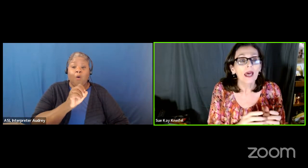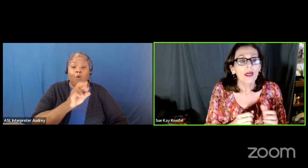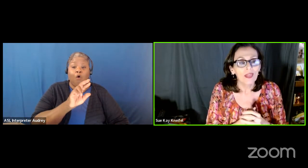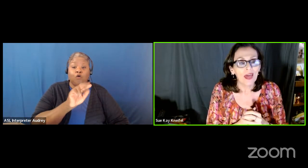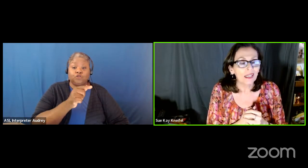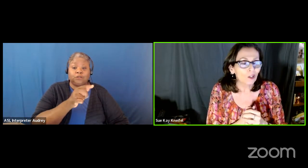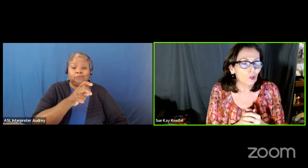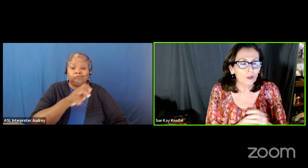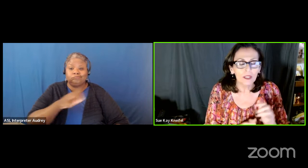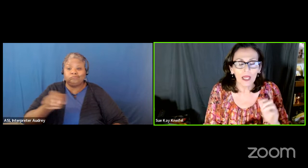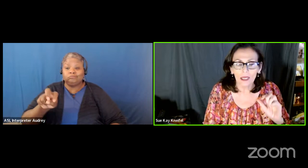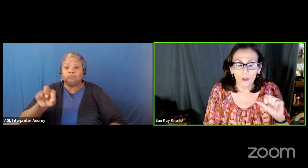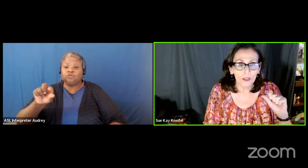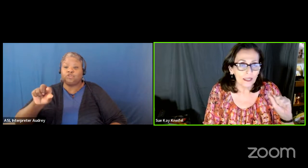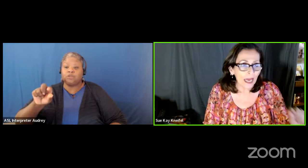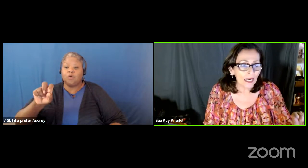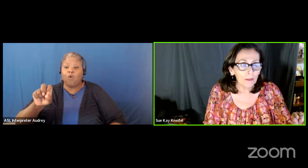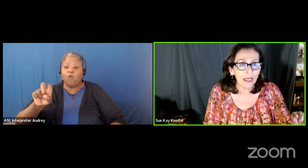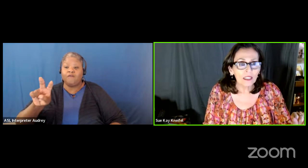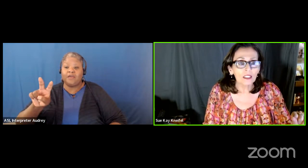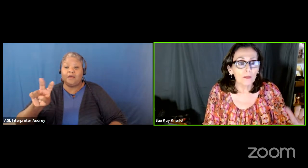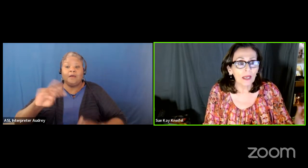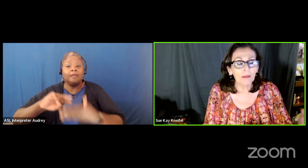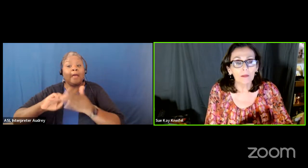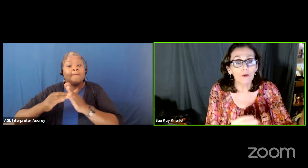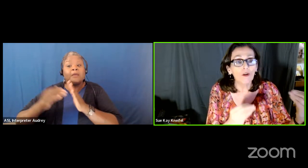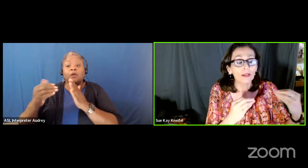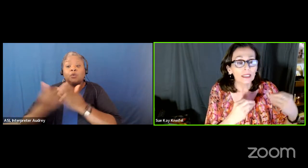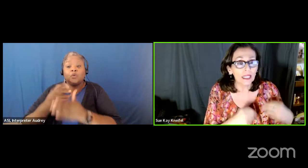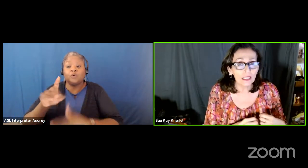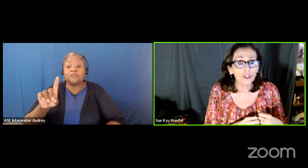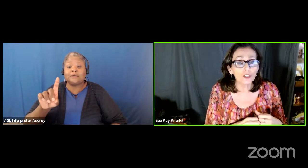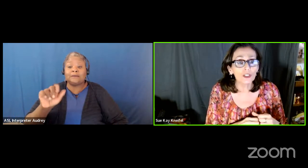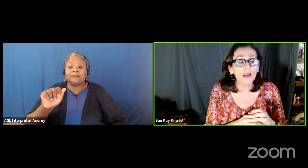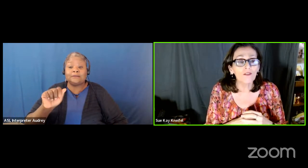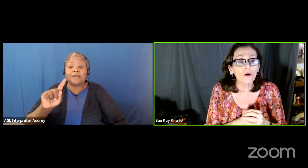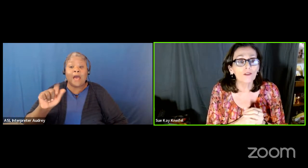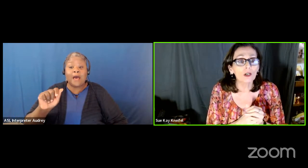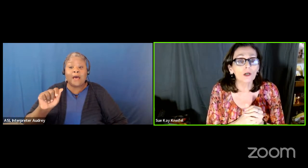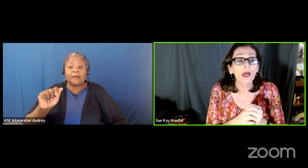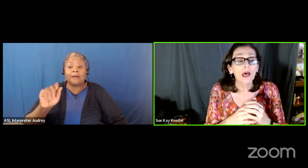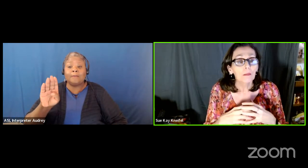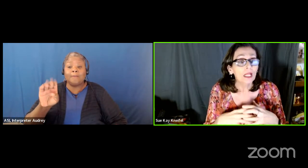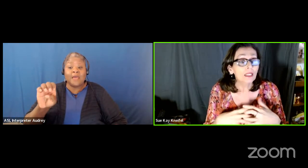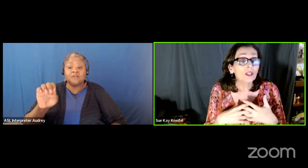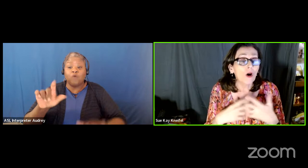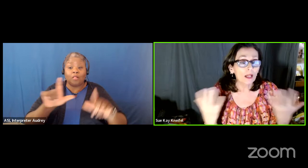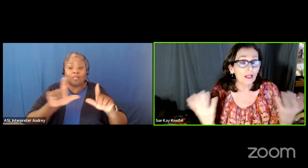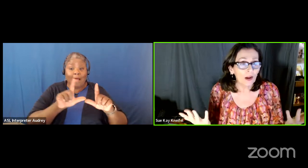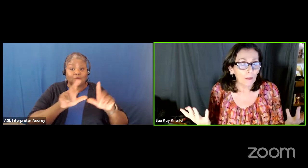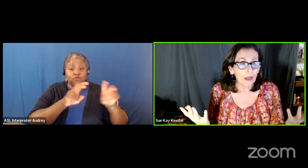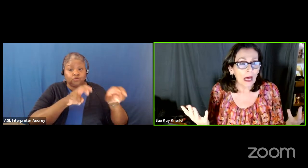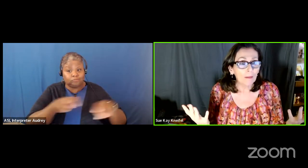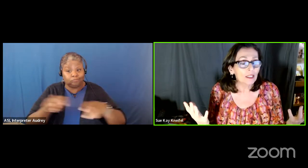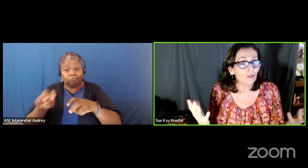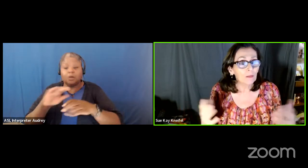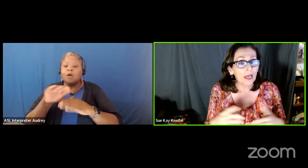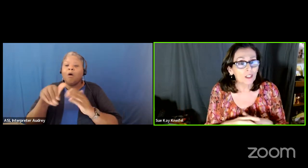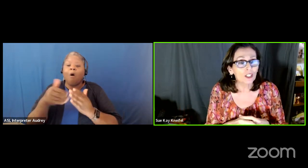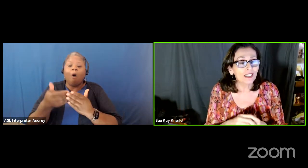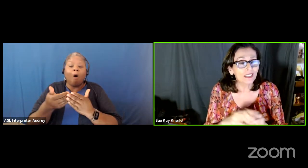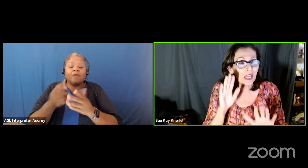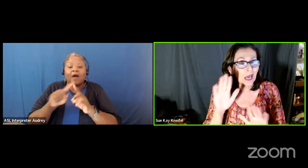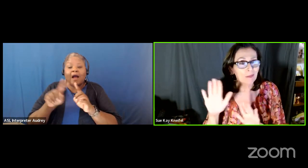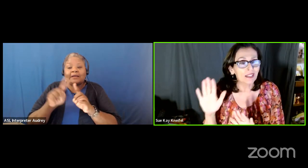.gov. That includes a new database to be able to move all the licensure stuff over, plus all of our